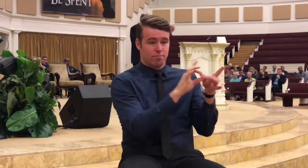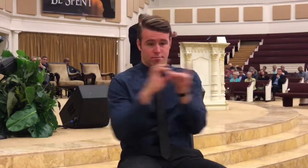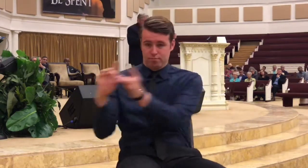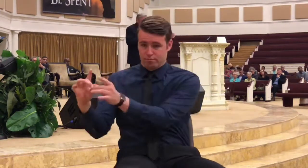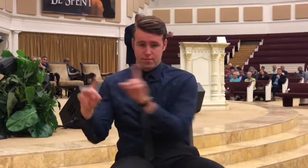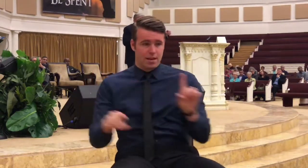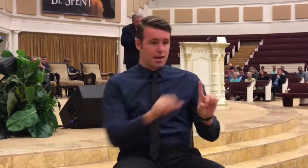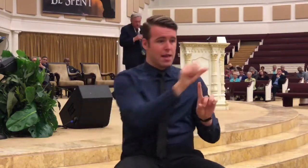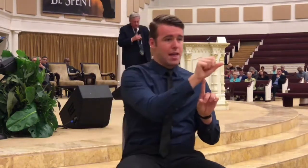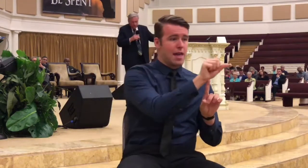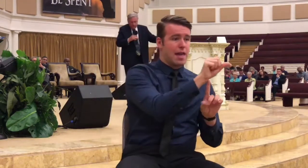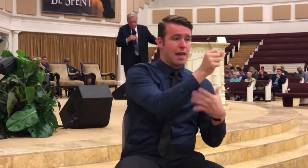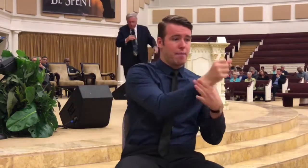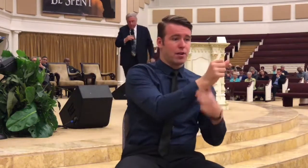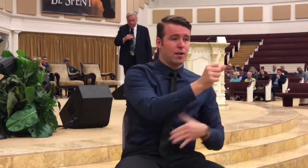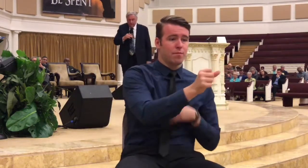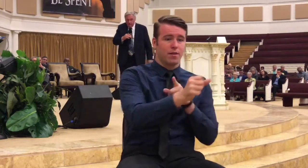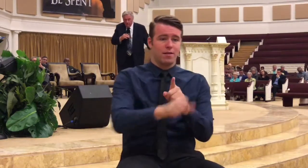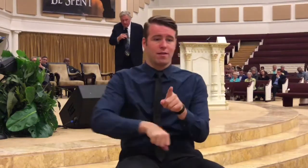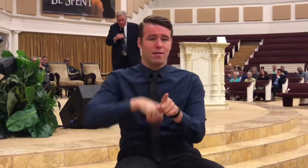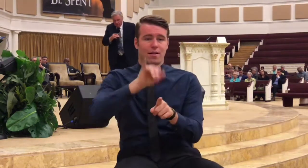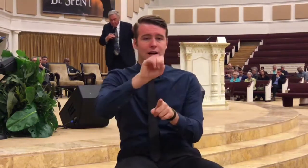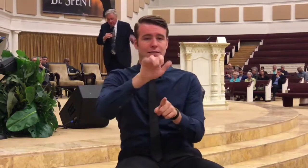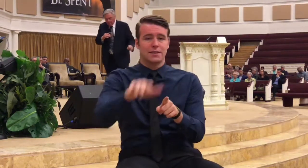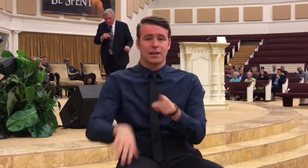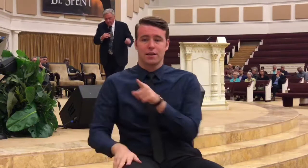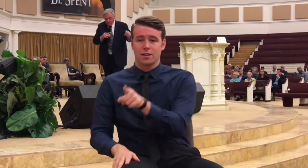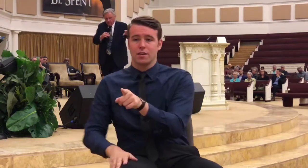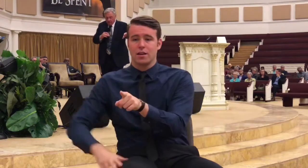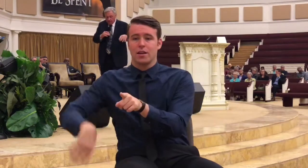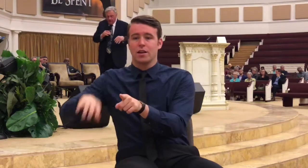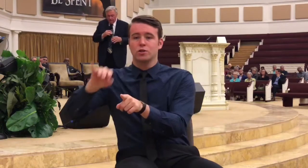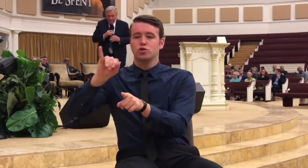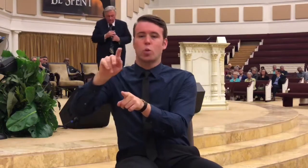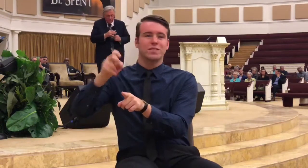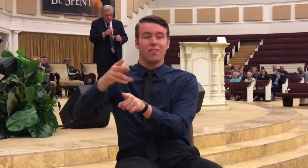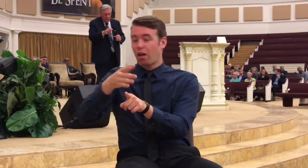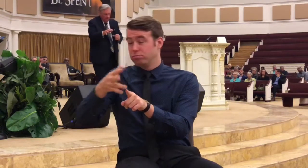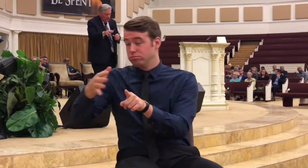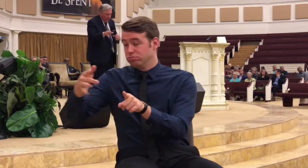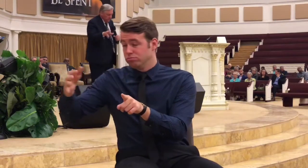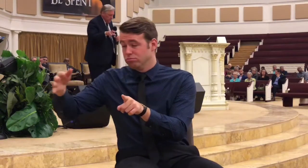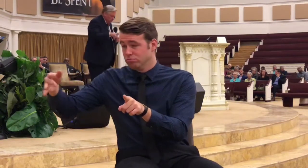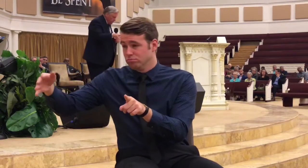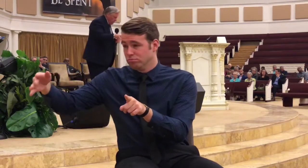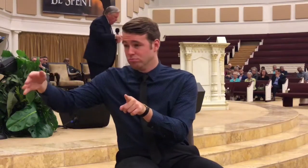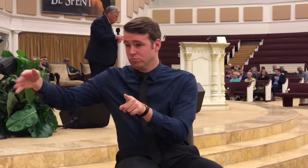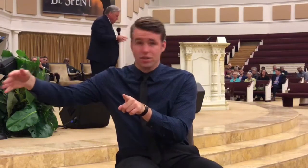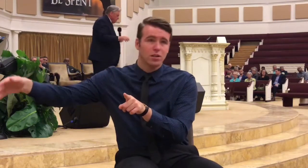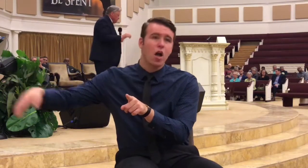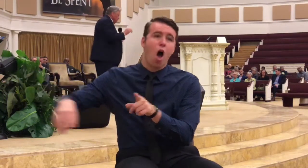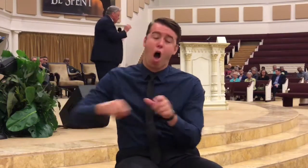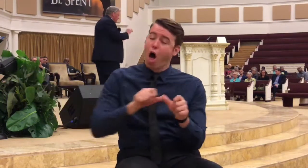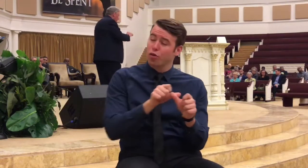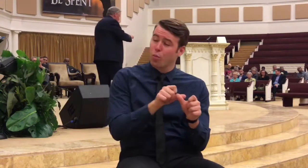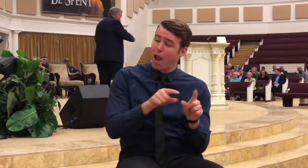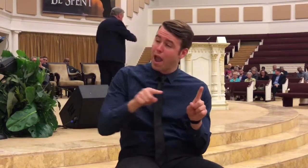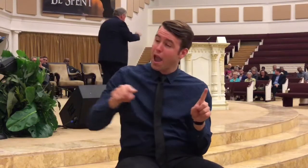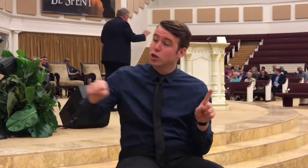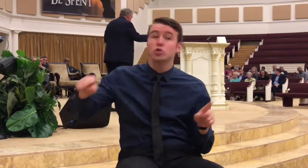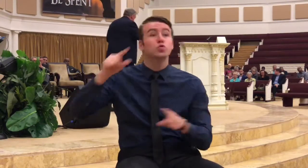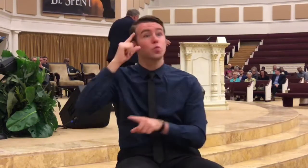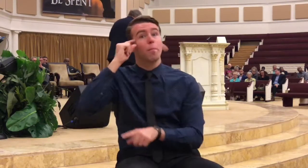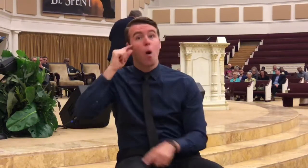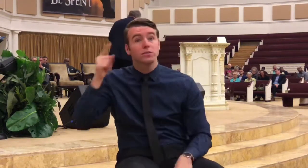Abraham, Isaac, and Jacob to Joseph. 12 tribes on down. Through Moses, from